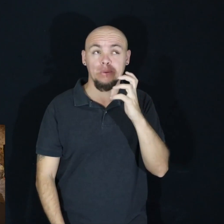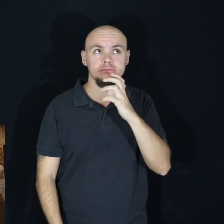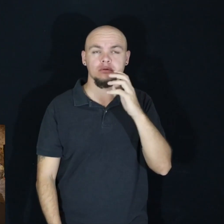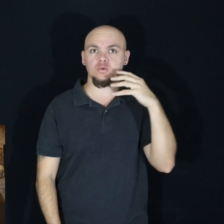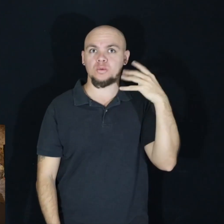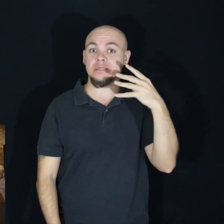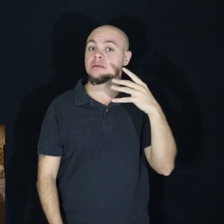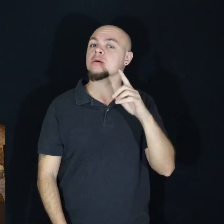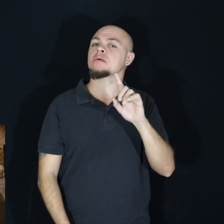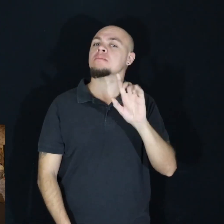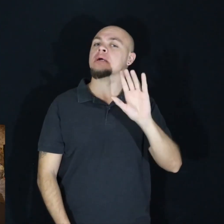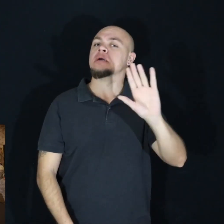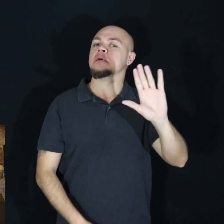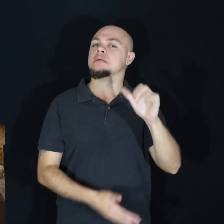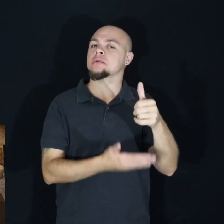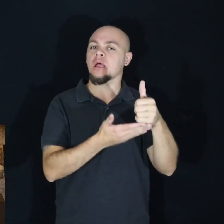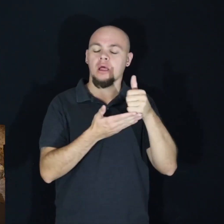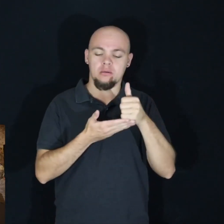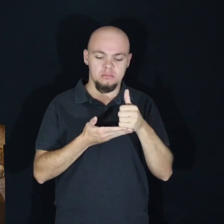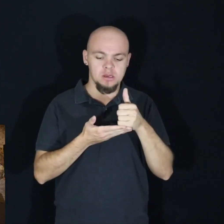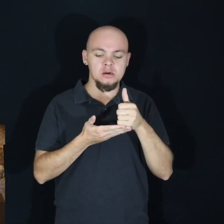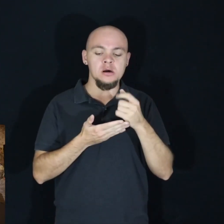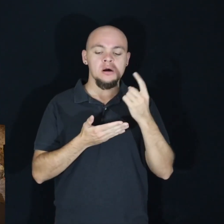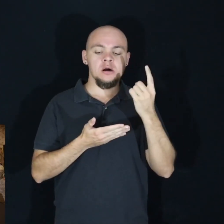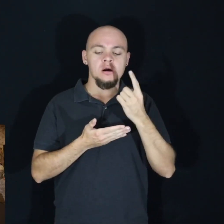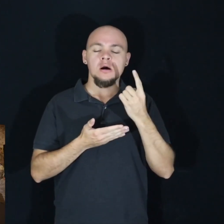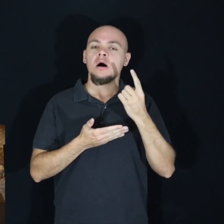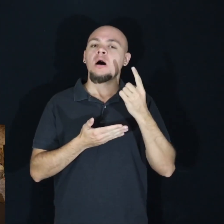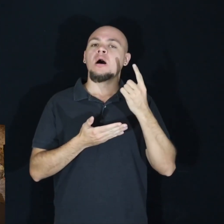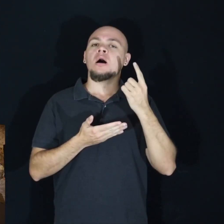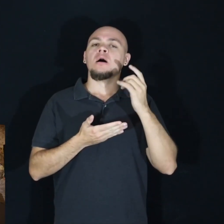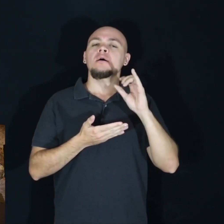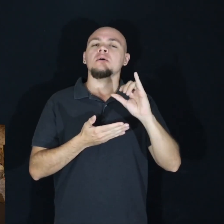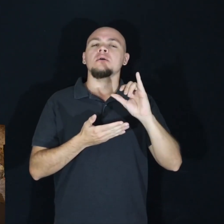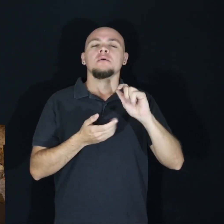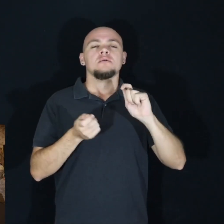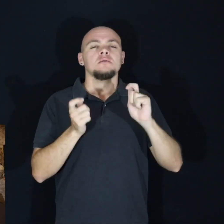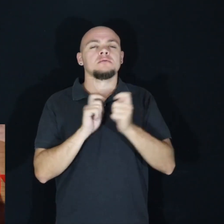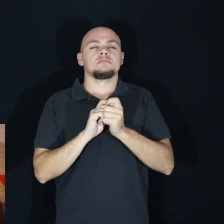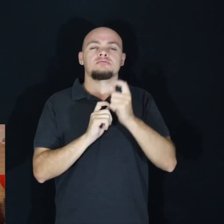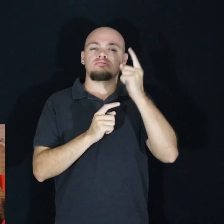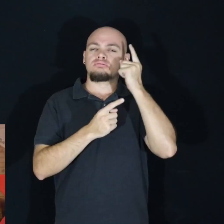But it was with his help that I was able to restructure my thinking.